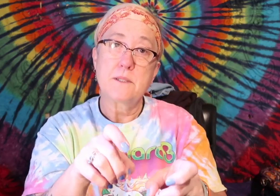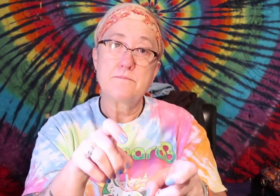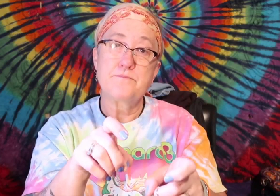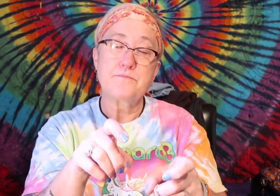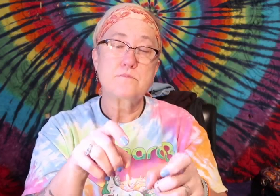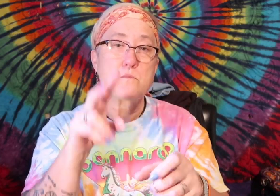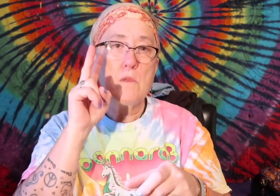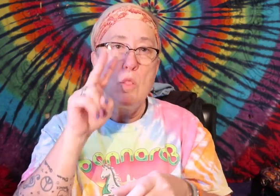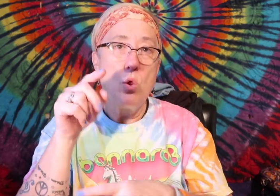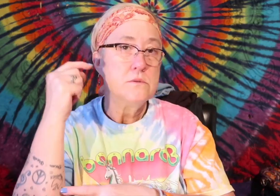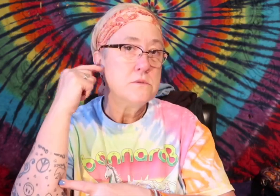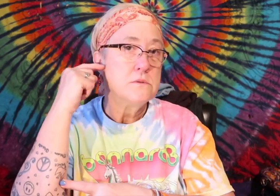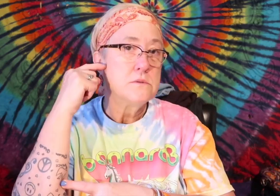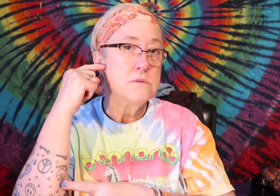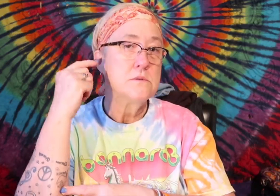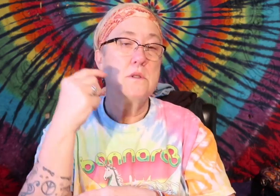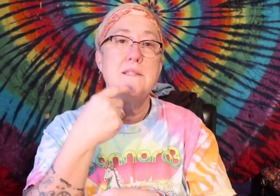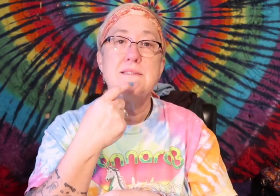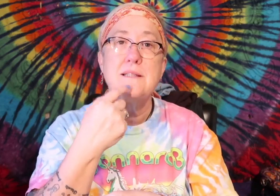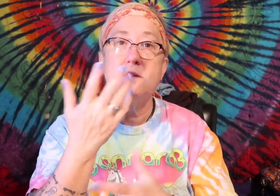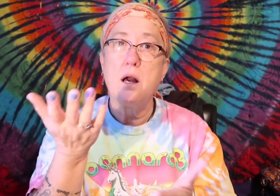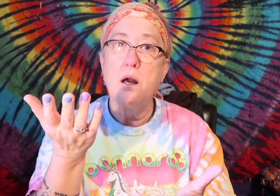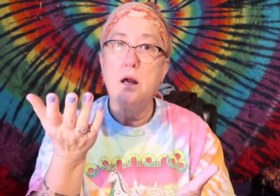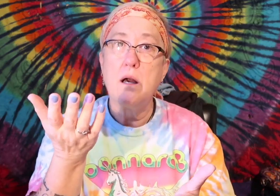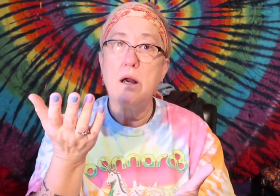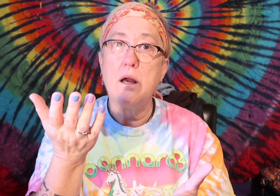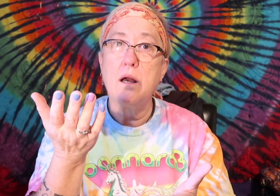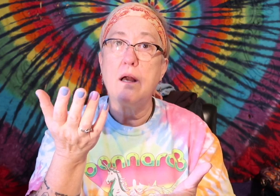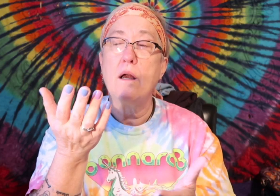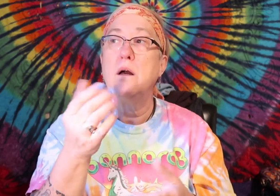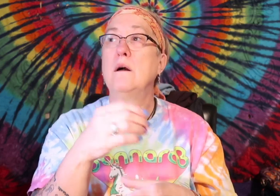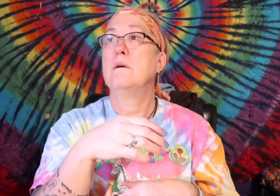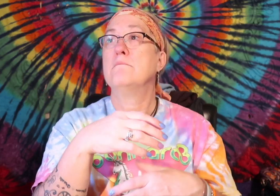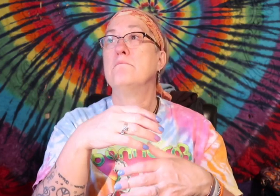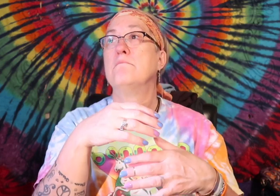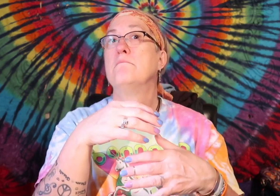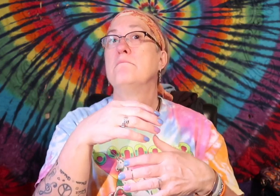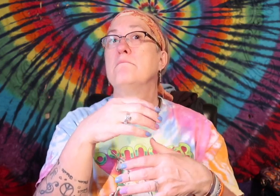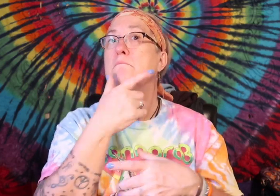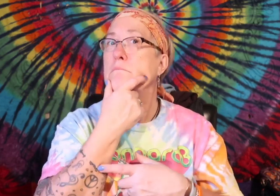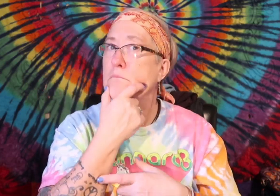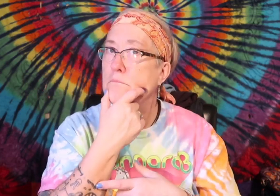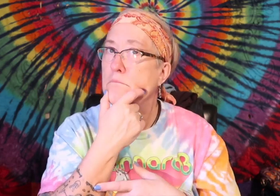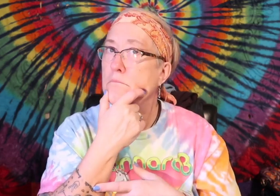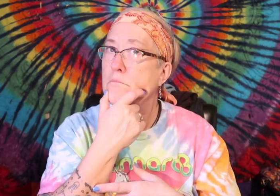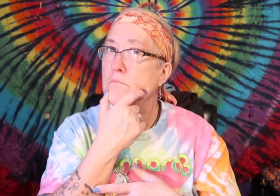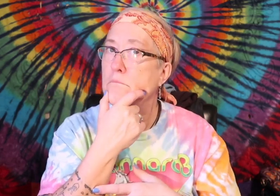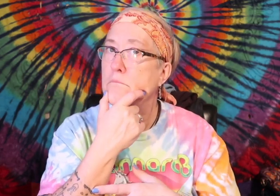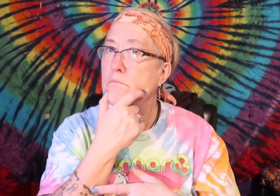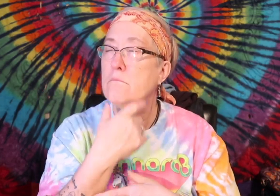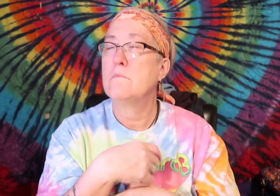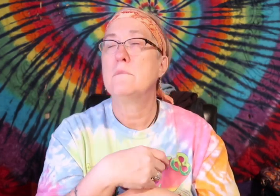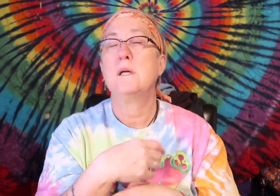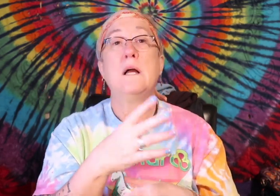So the doctor did a bunch of tests, and he looked in her ear, and he said, this is interesting.